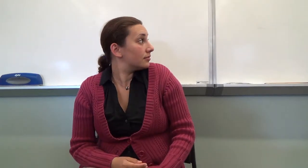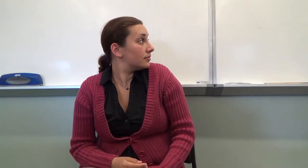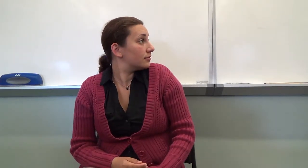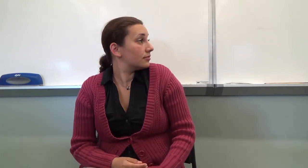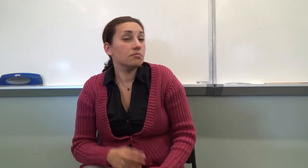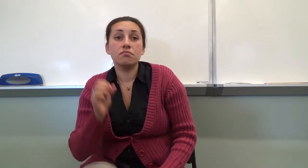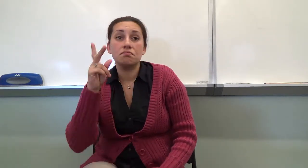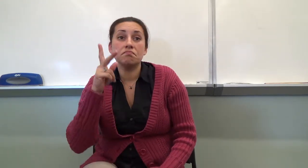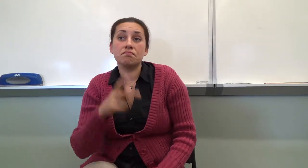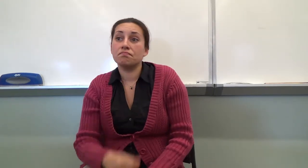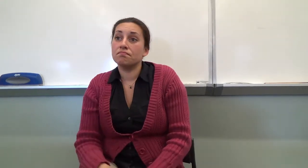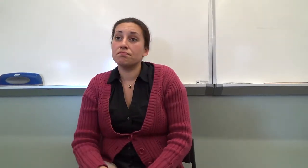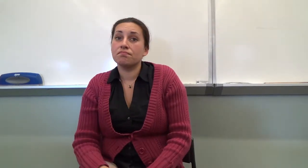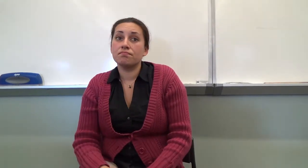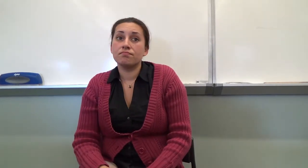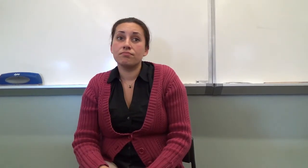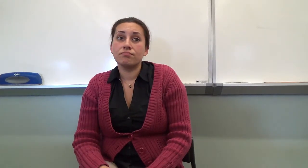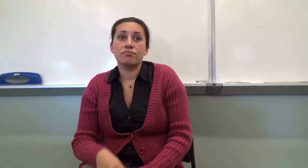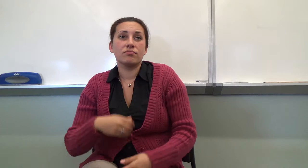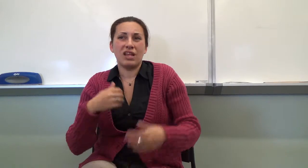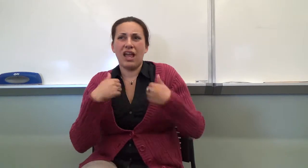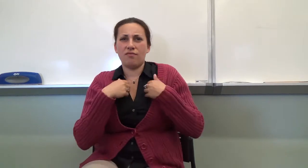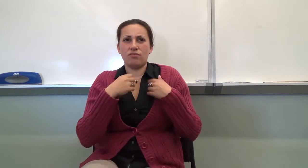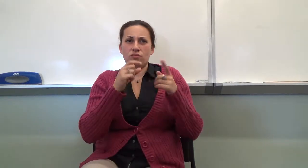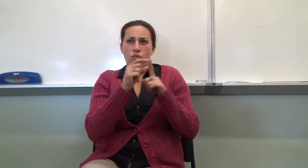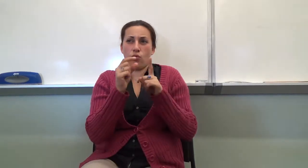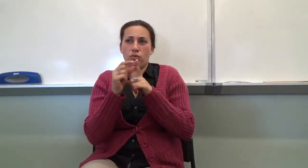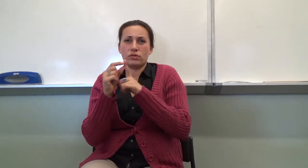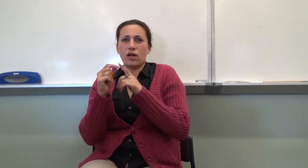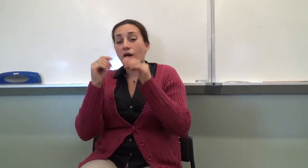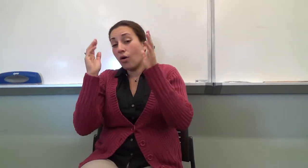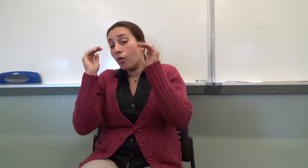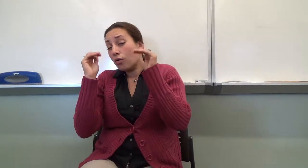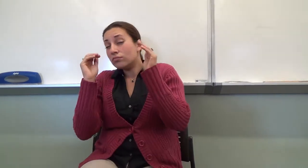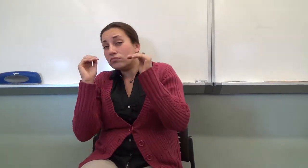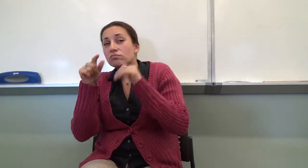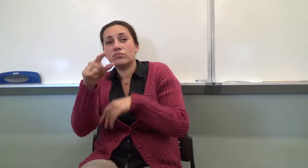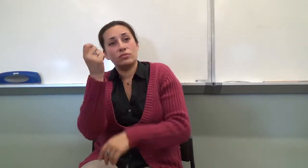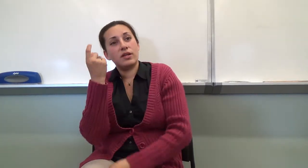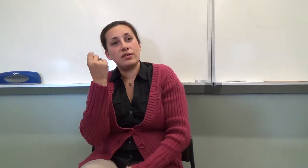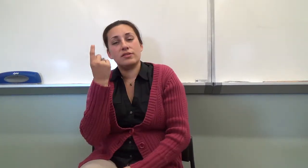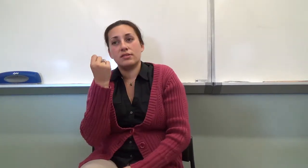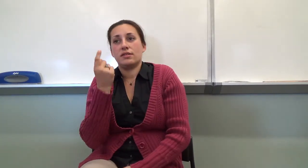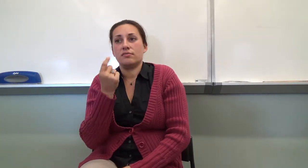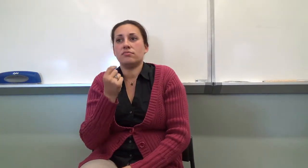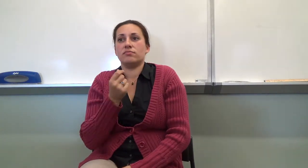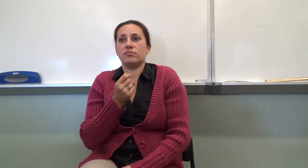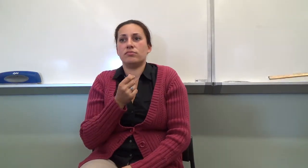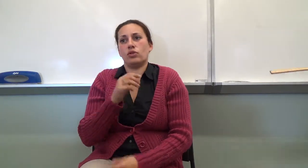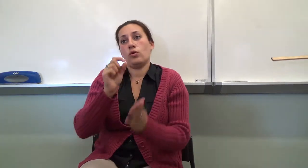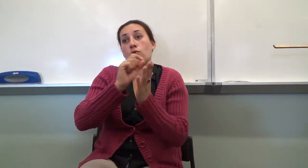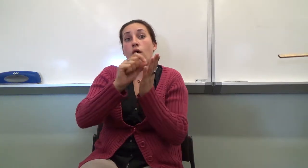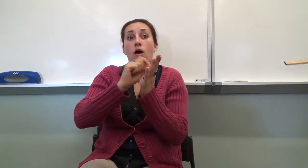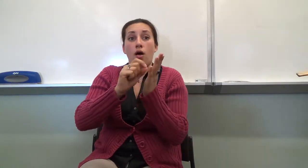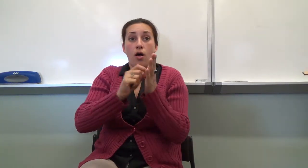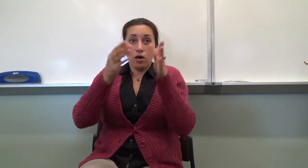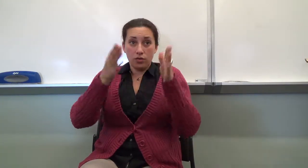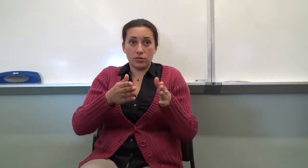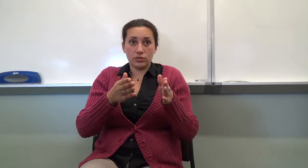Okay, they're putting down words they hope you will understand. I mean, your authors are very good about that. But You